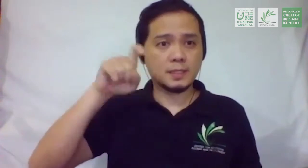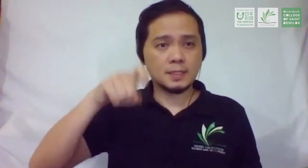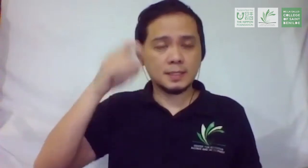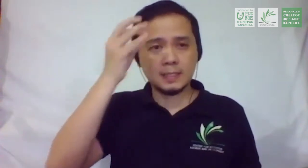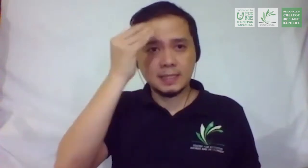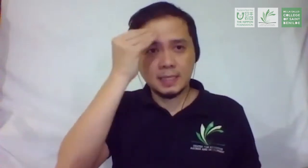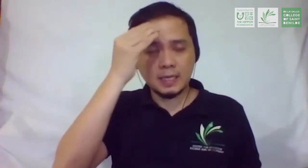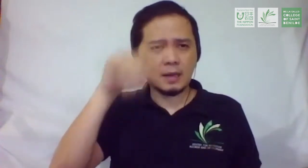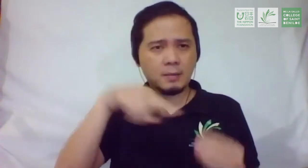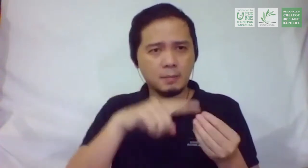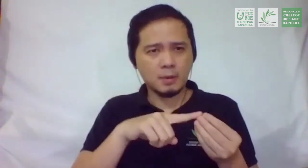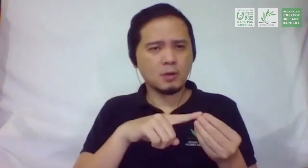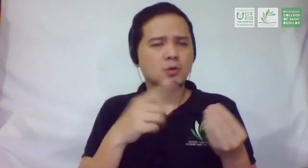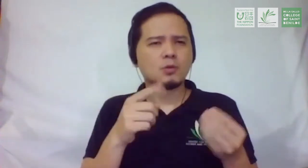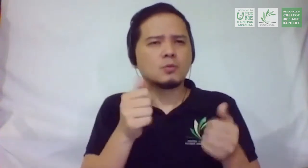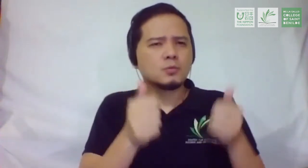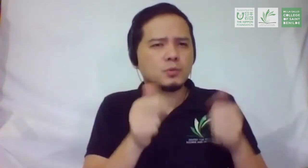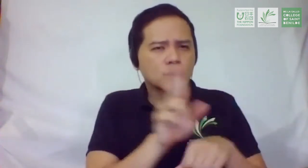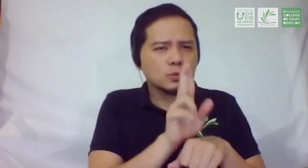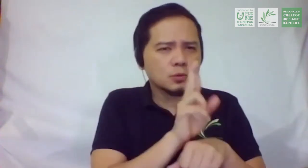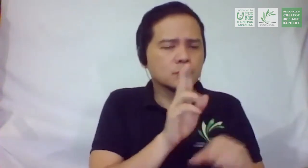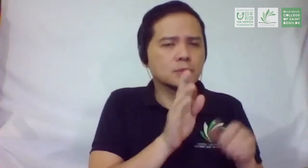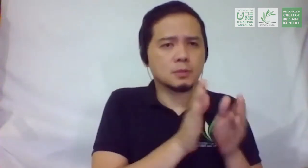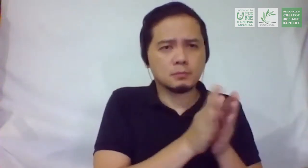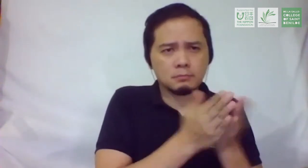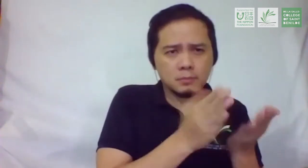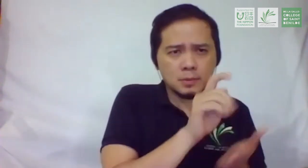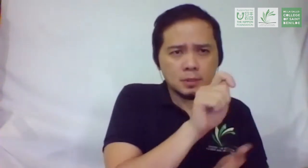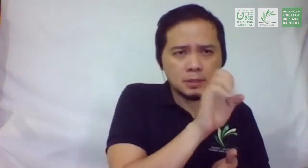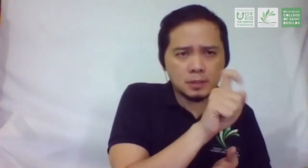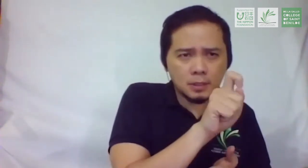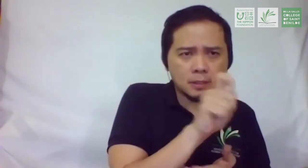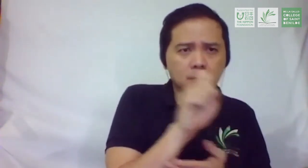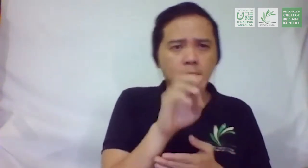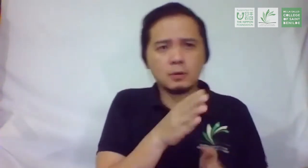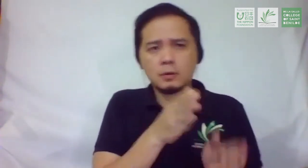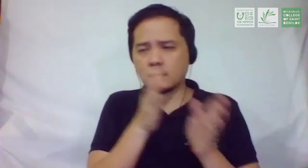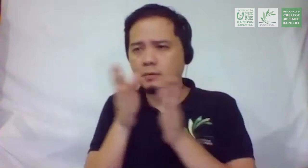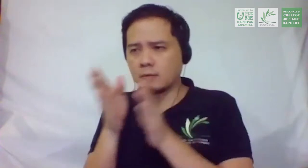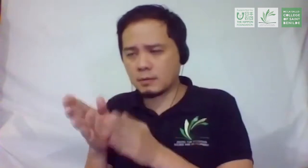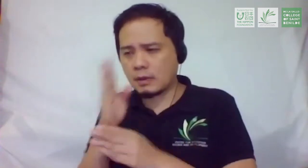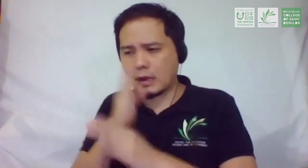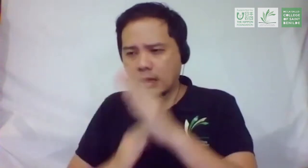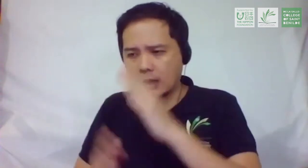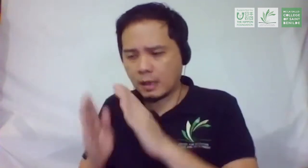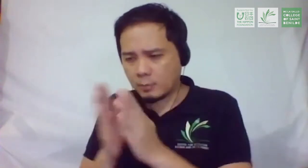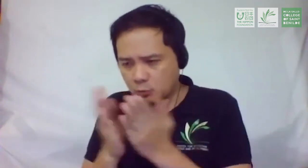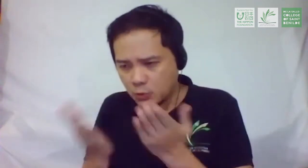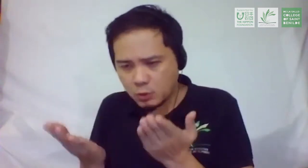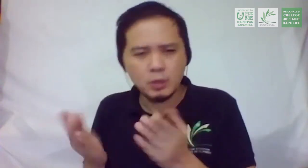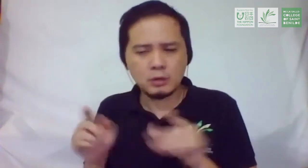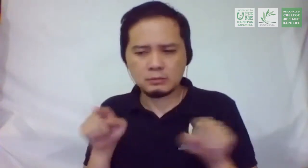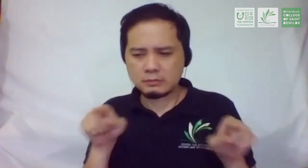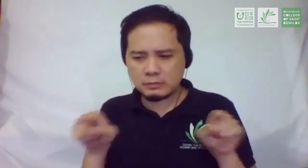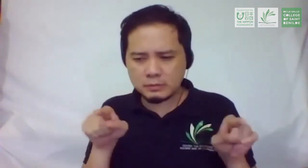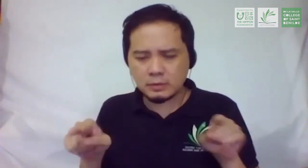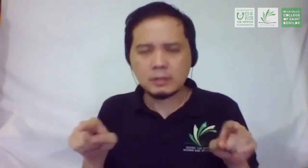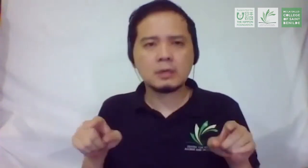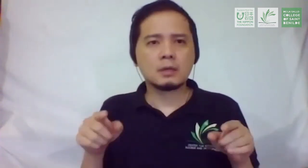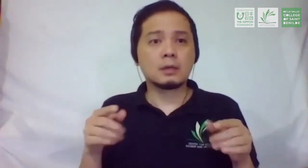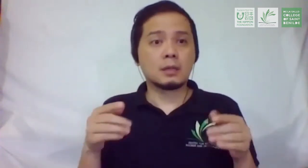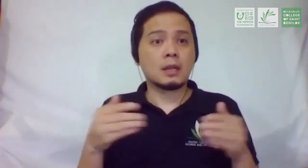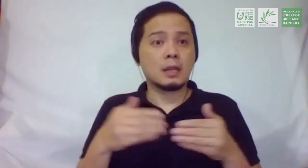handbook, what is the level of instruction? So usually we